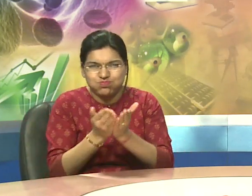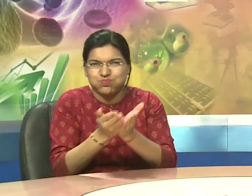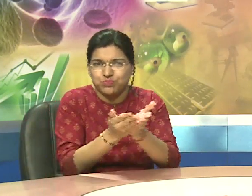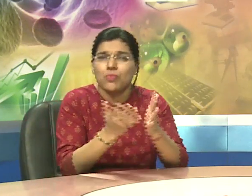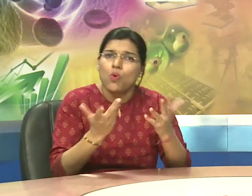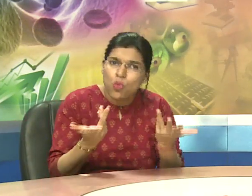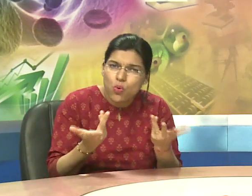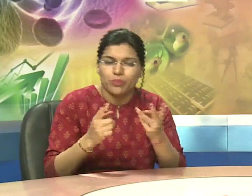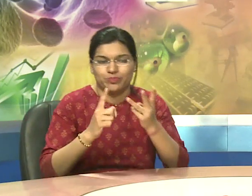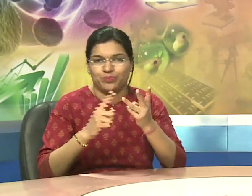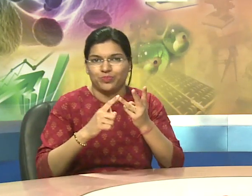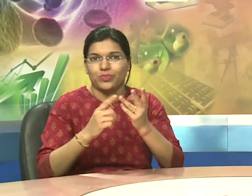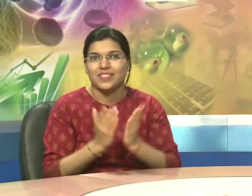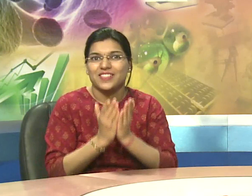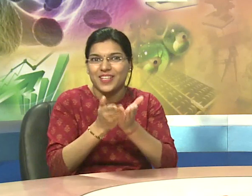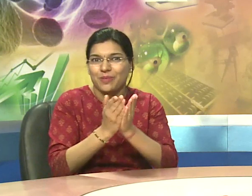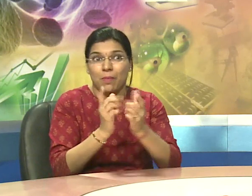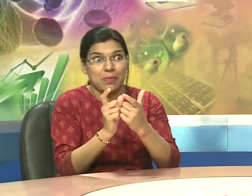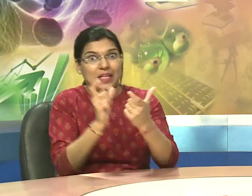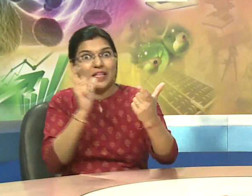steamers and ships.